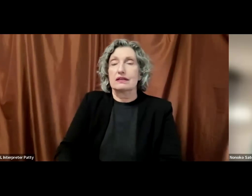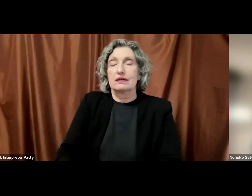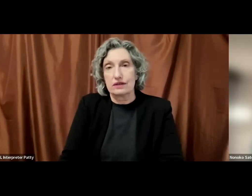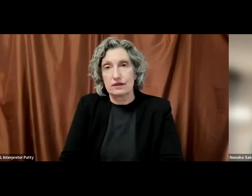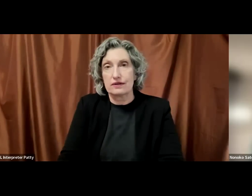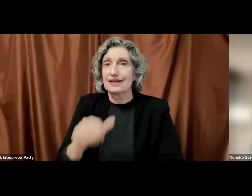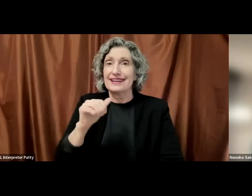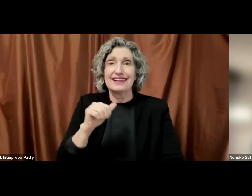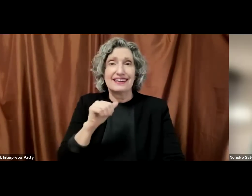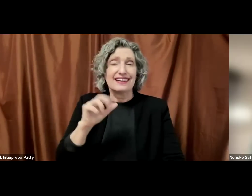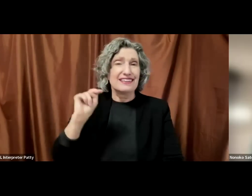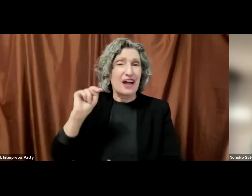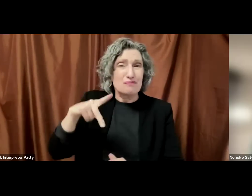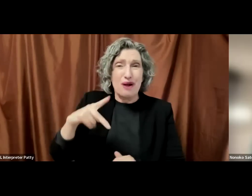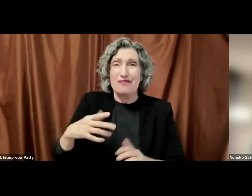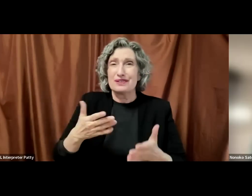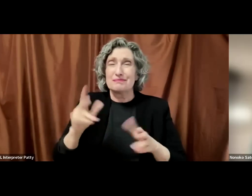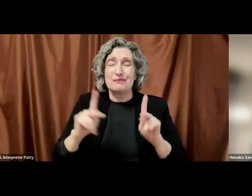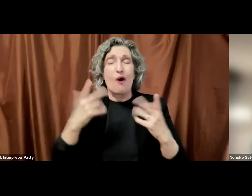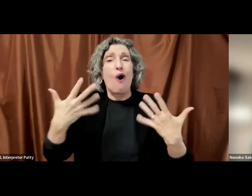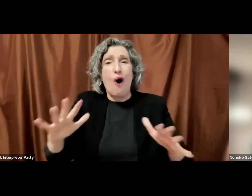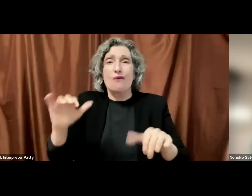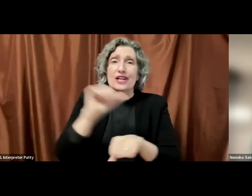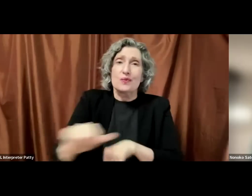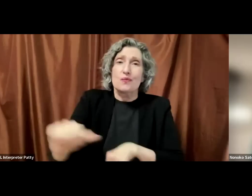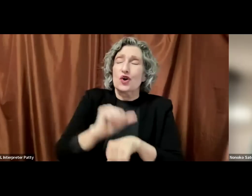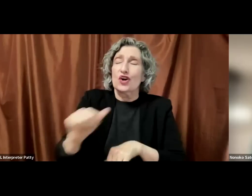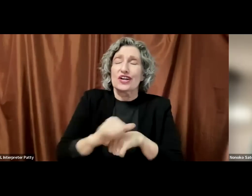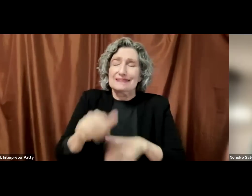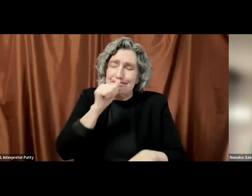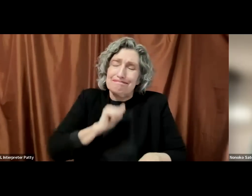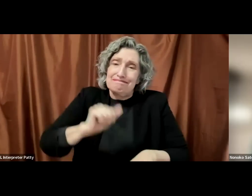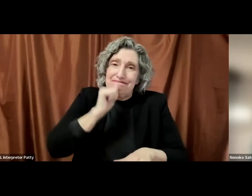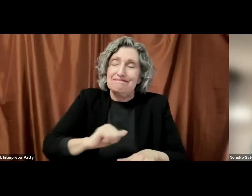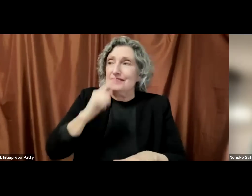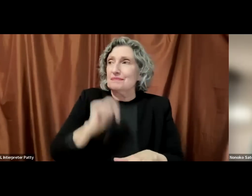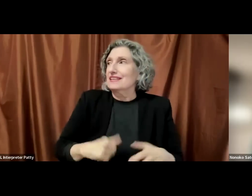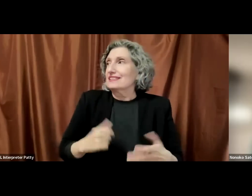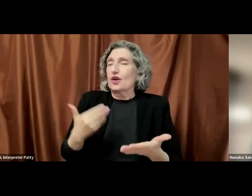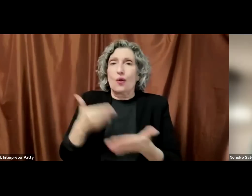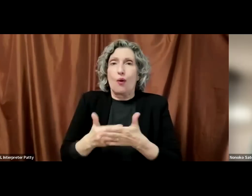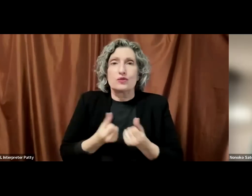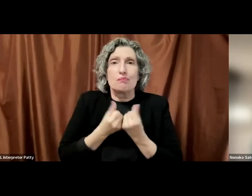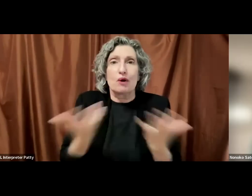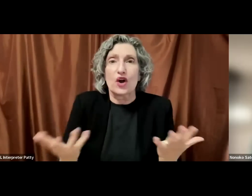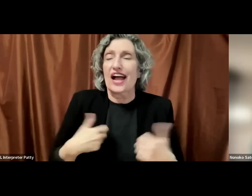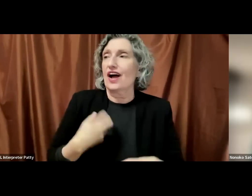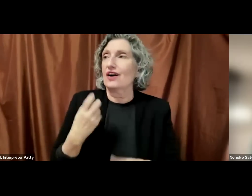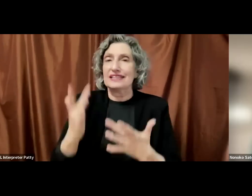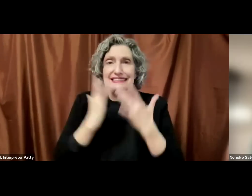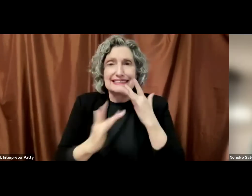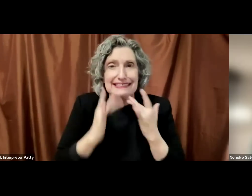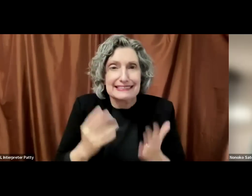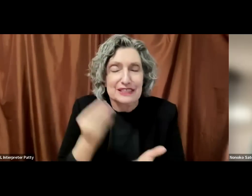with burnout, increasing demand for services, stagnant funding, and workforce issues to track the constantly